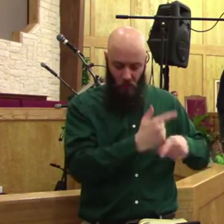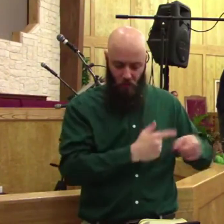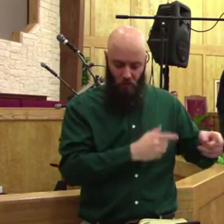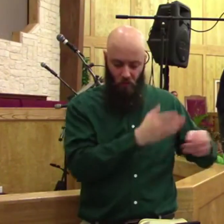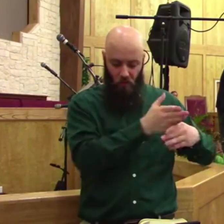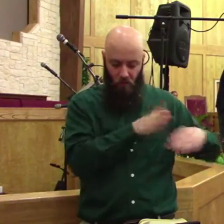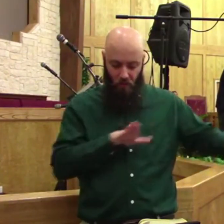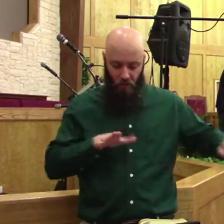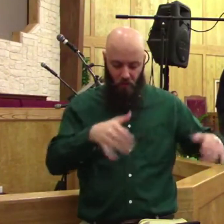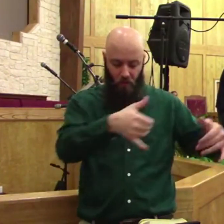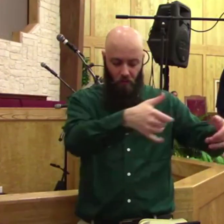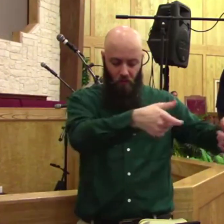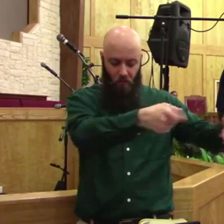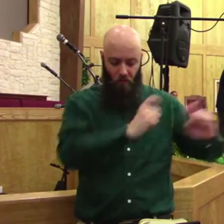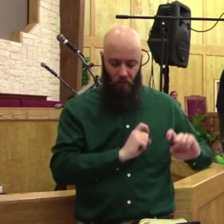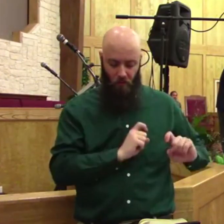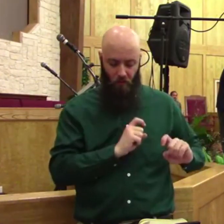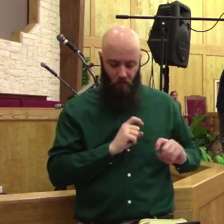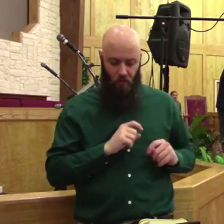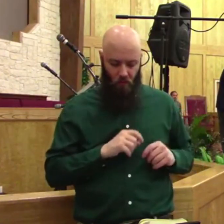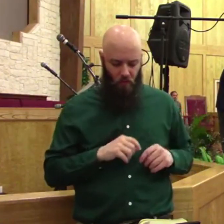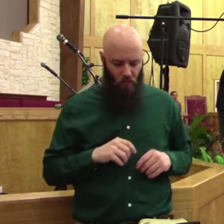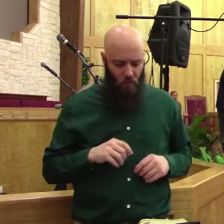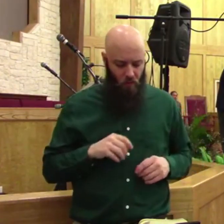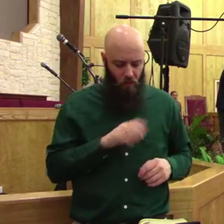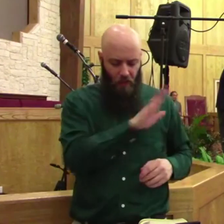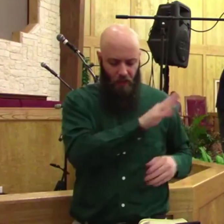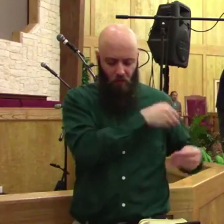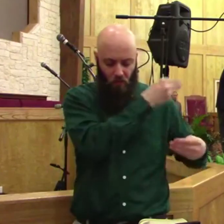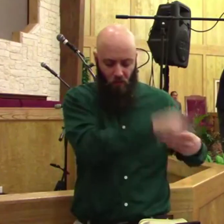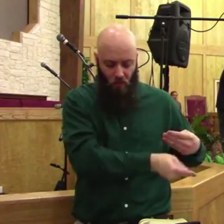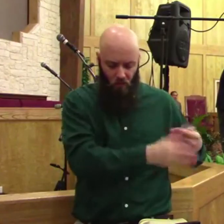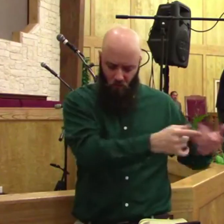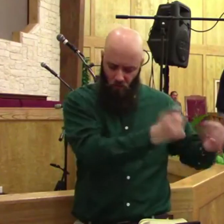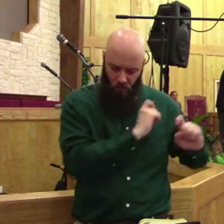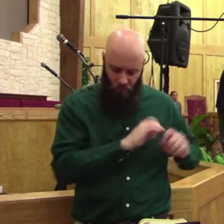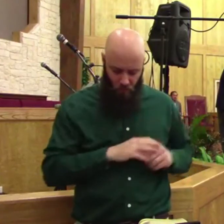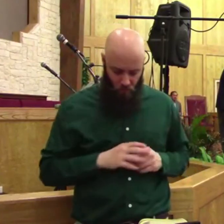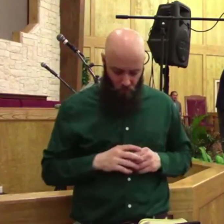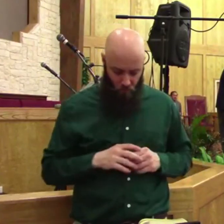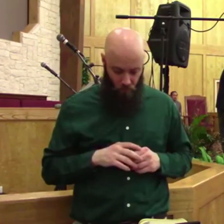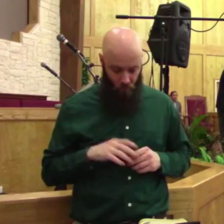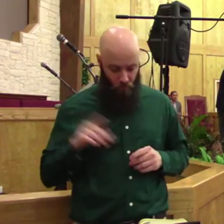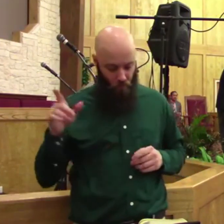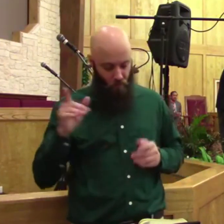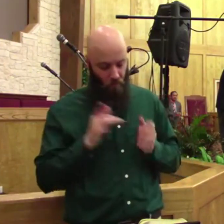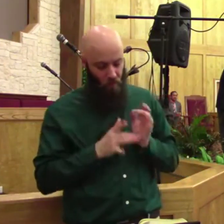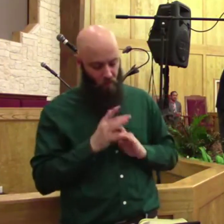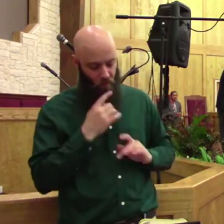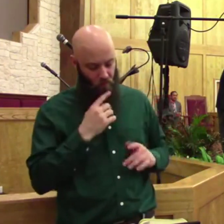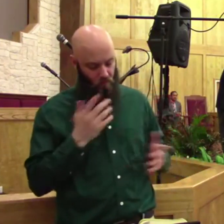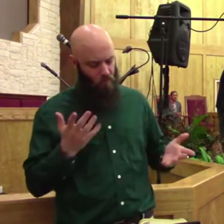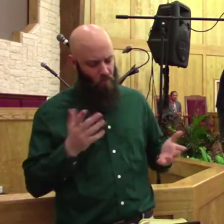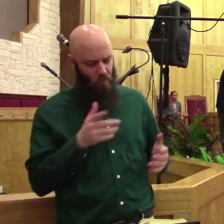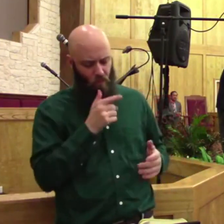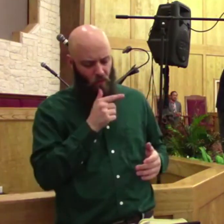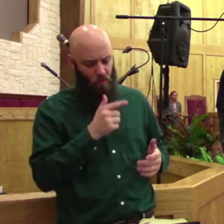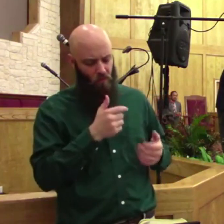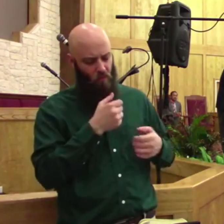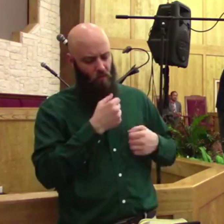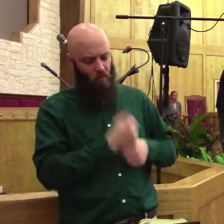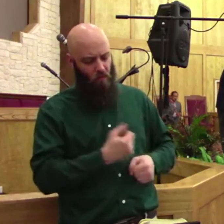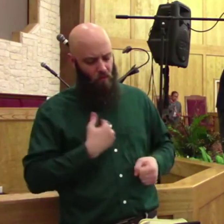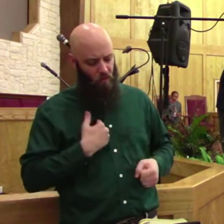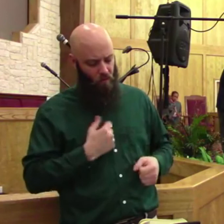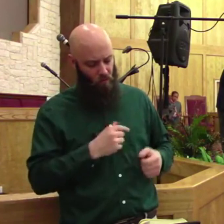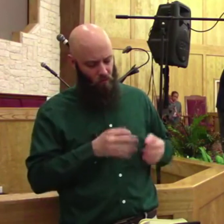plentifully. And he thought to himself, 'What shall I do? For I have nowhere to store my crops.' And he said, 'I will do this. I will tear down my barns